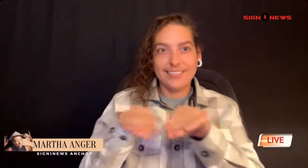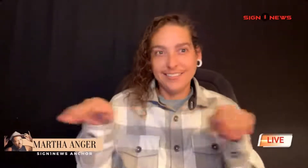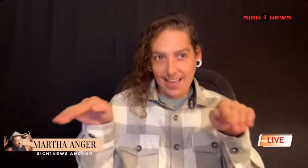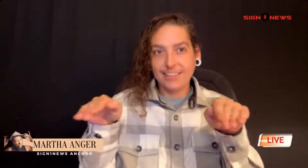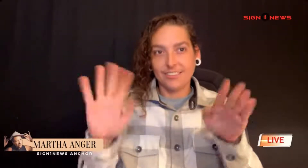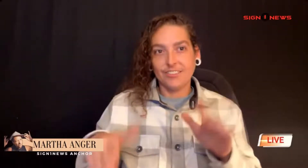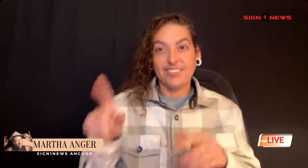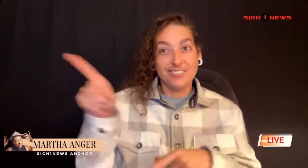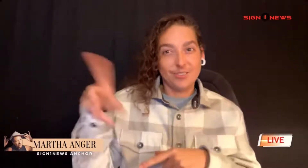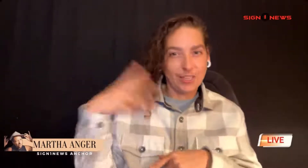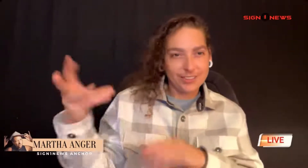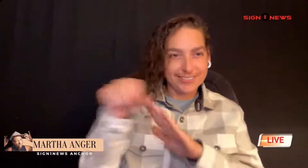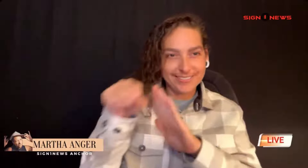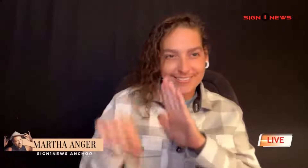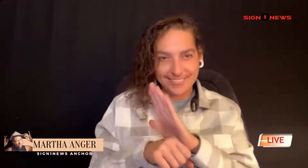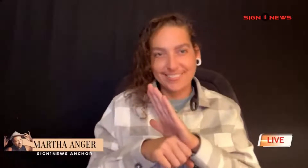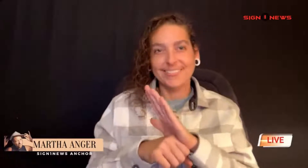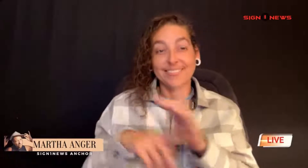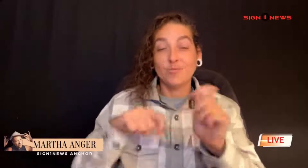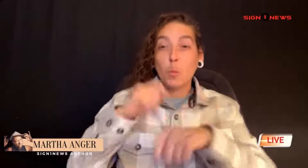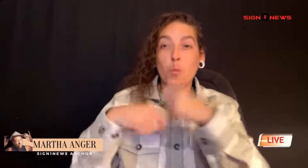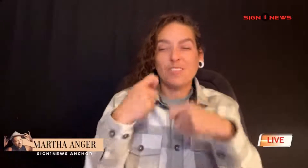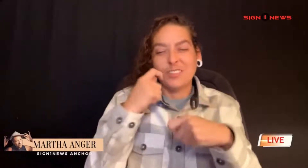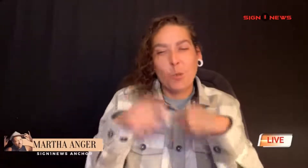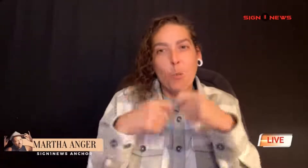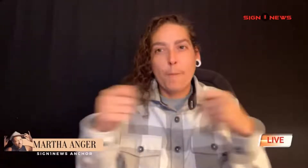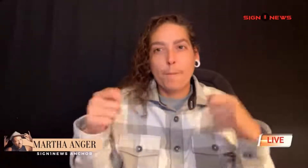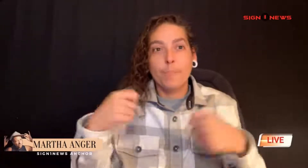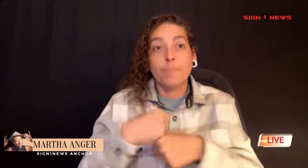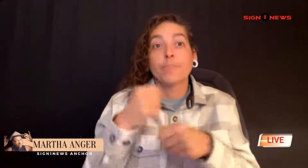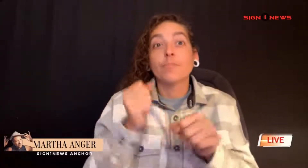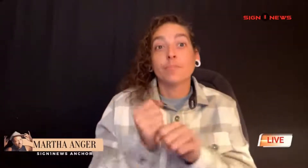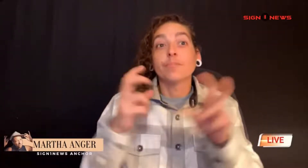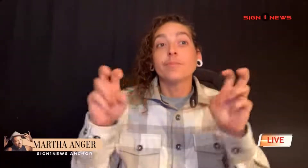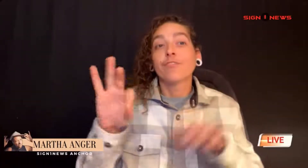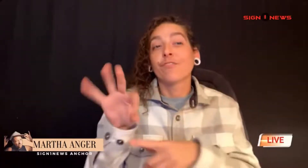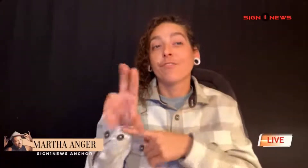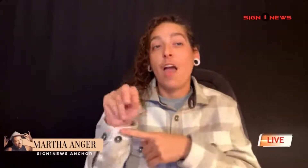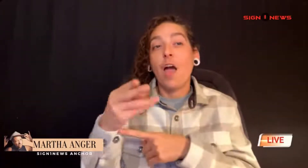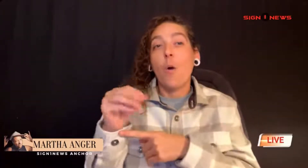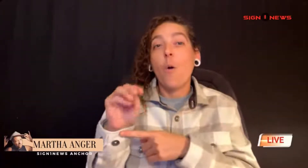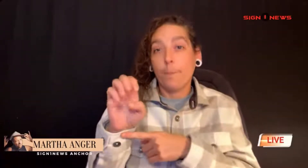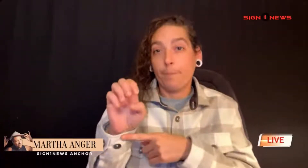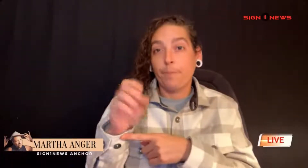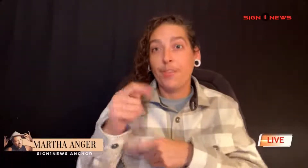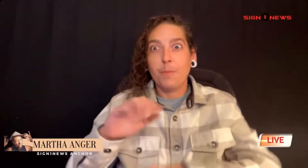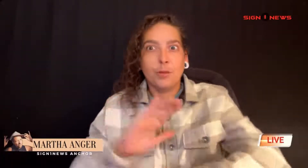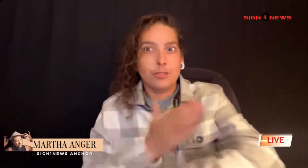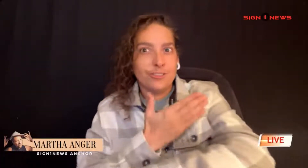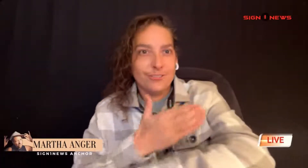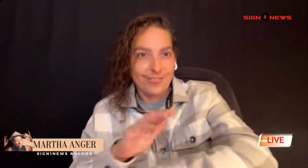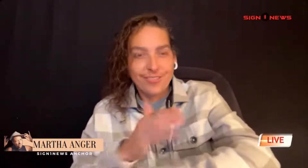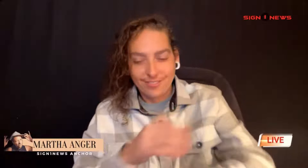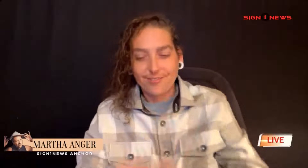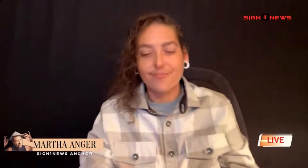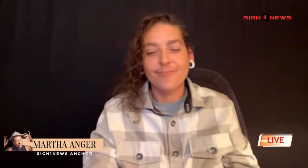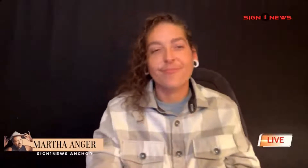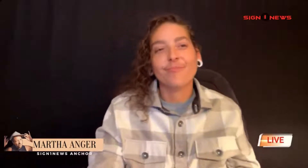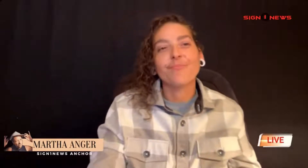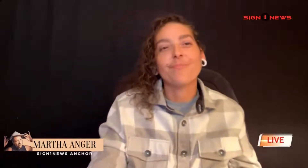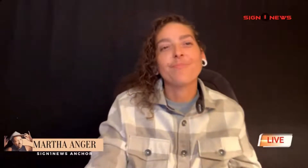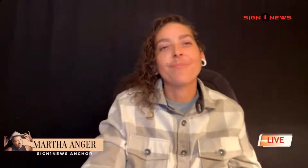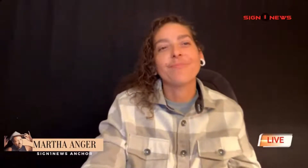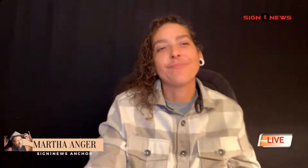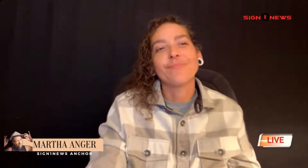Now, she's back on stage in Washington State, wrapping up the production of Fun Home, the